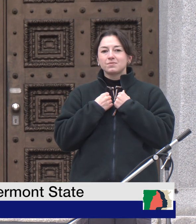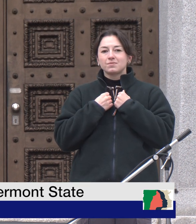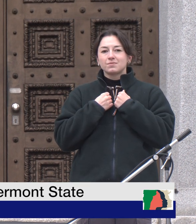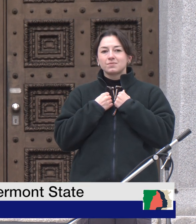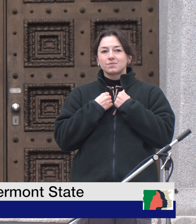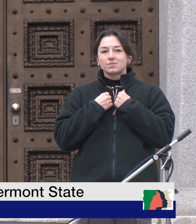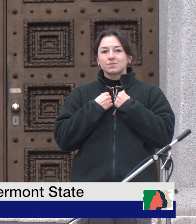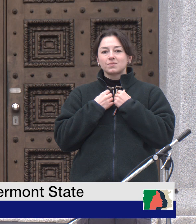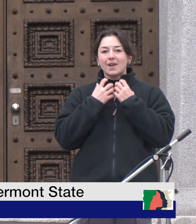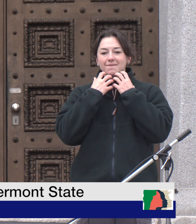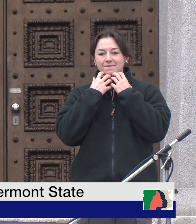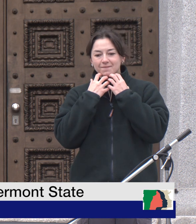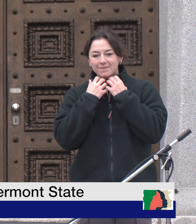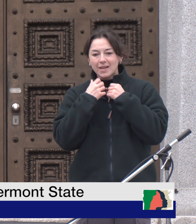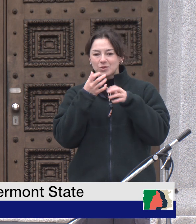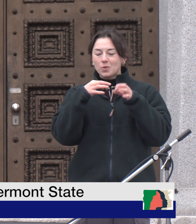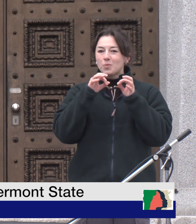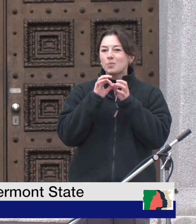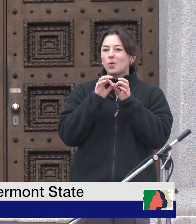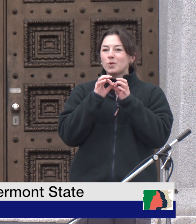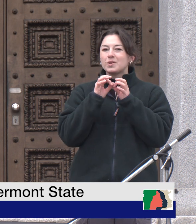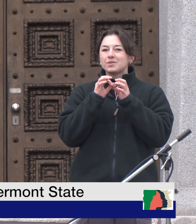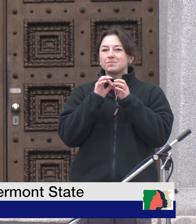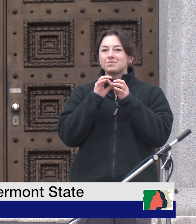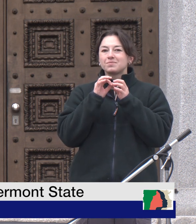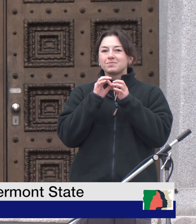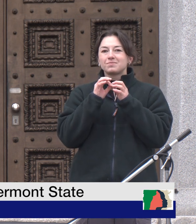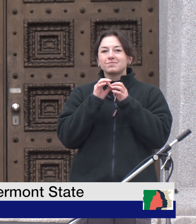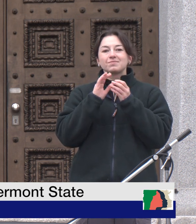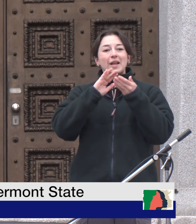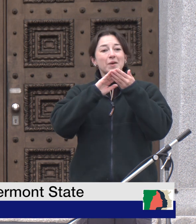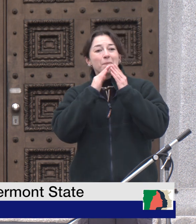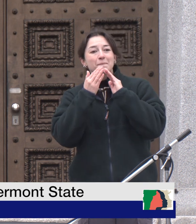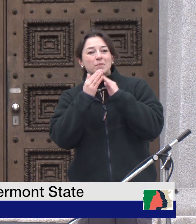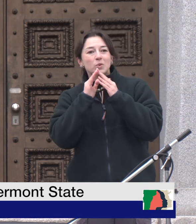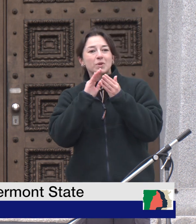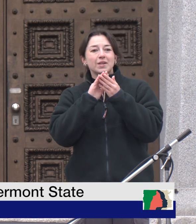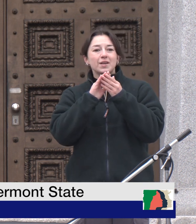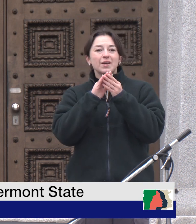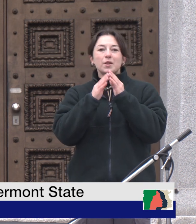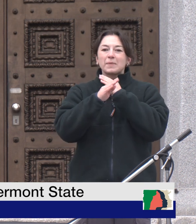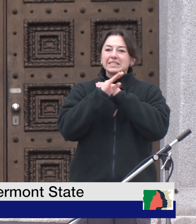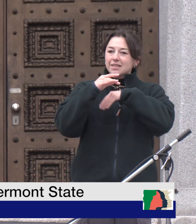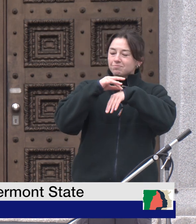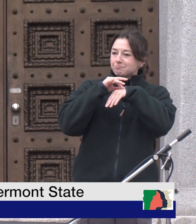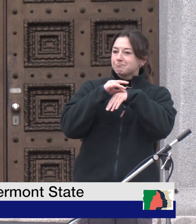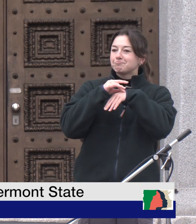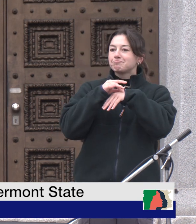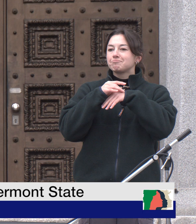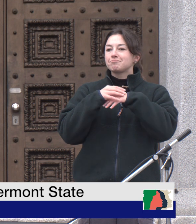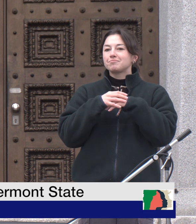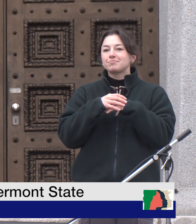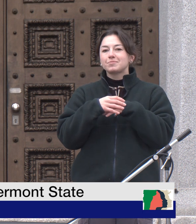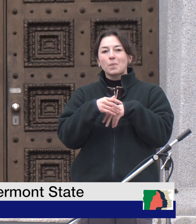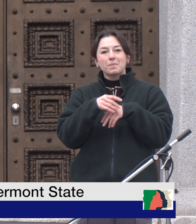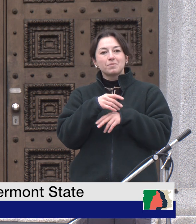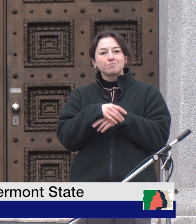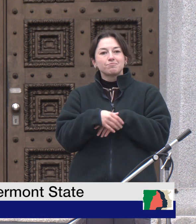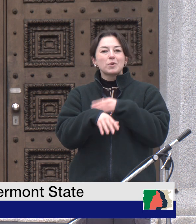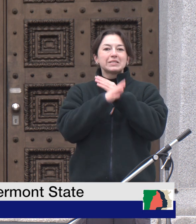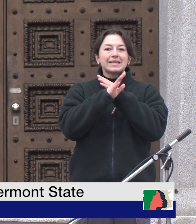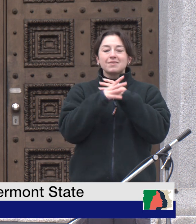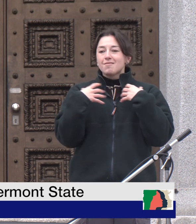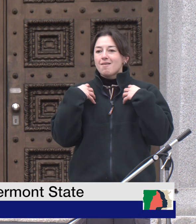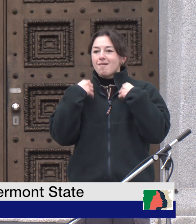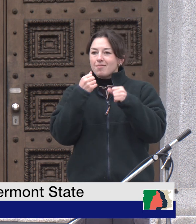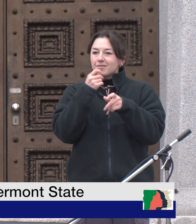community, cherish our natural world, promote good health and wellness, protect our privacy,